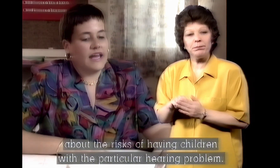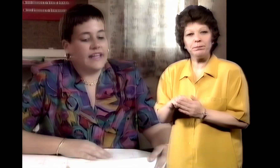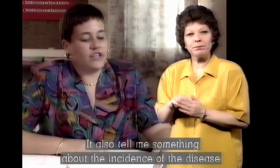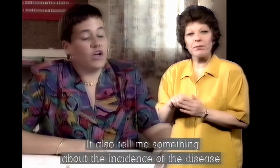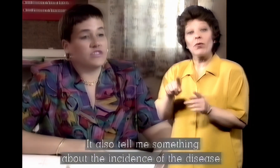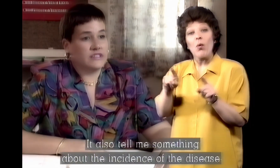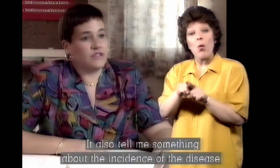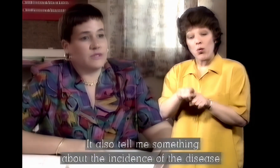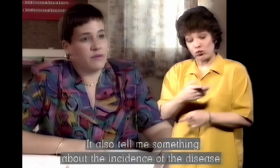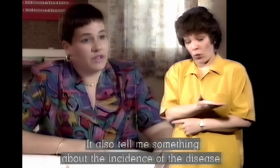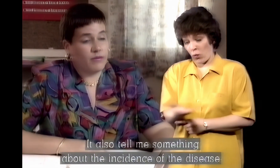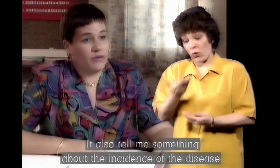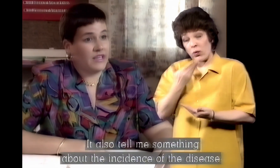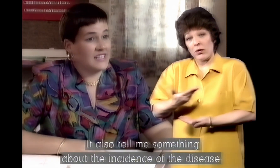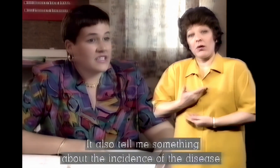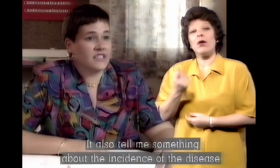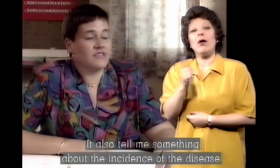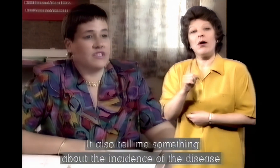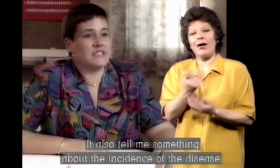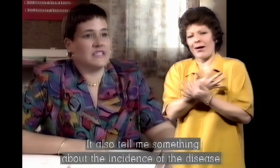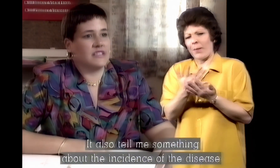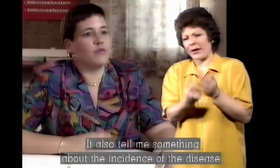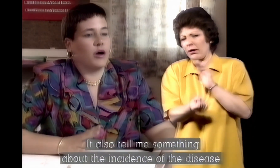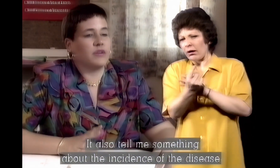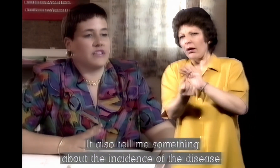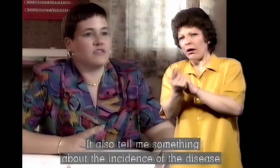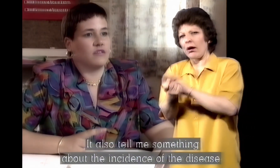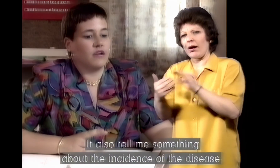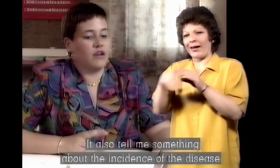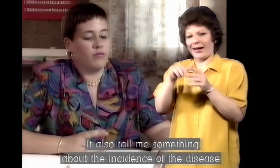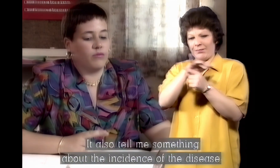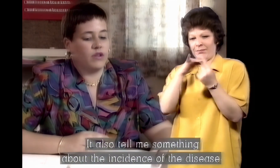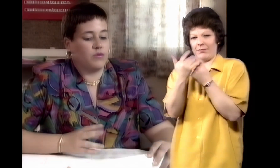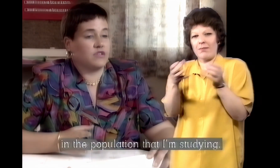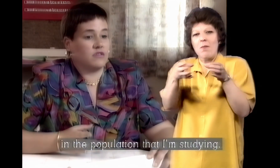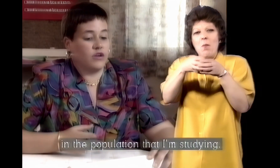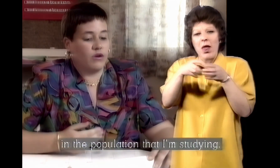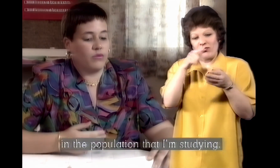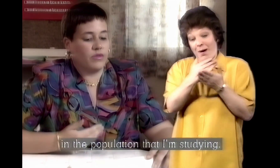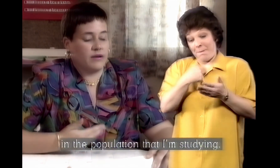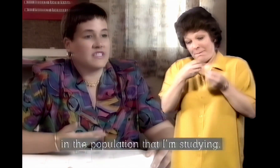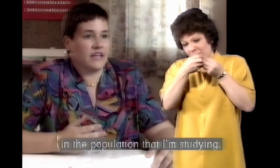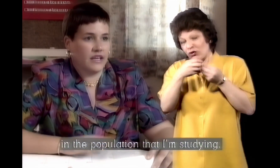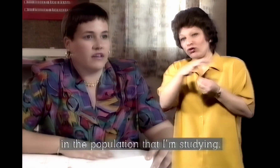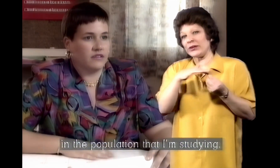And it also tells me something about the incidence of the disease in the population in which, that I'm studying.